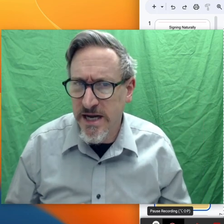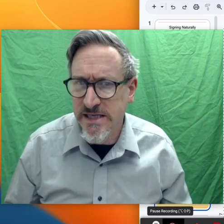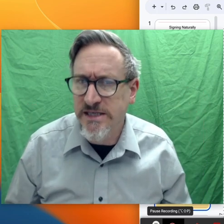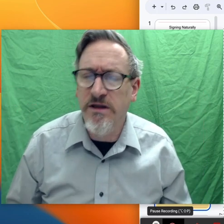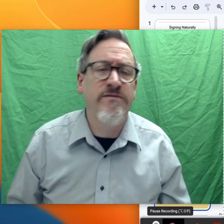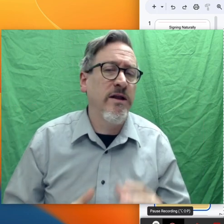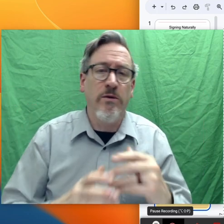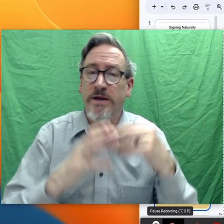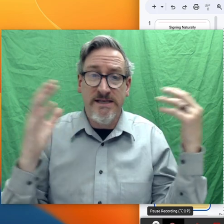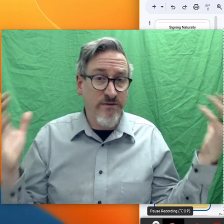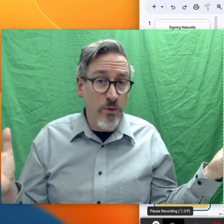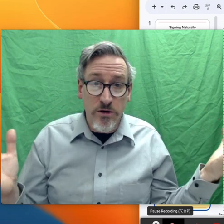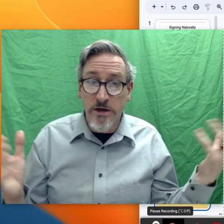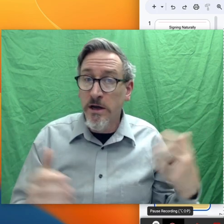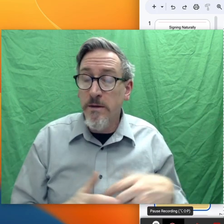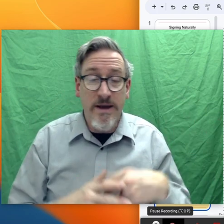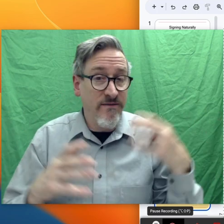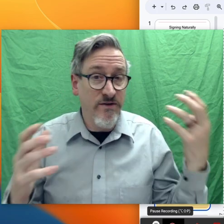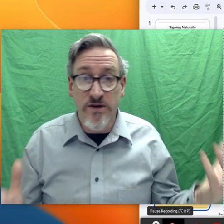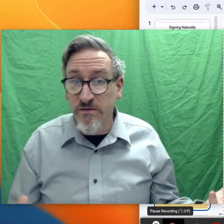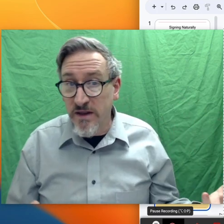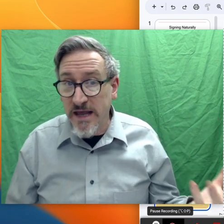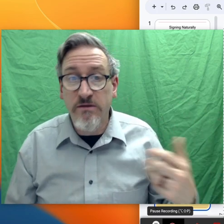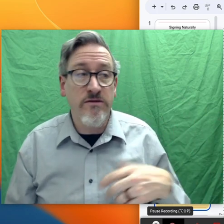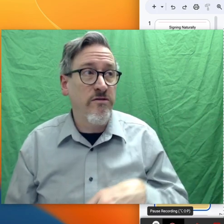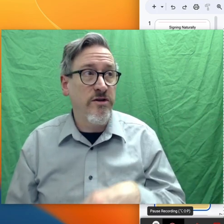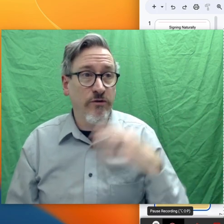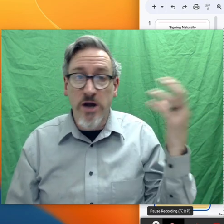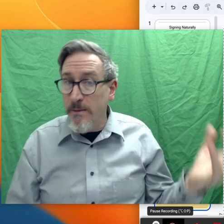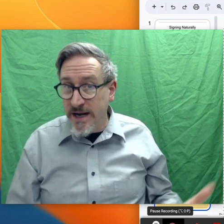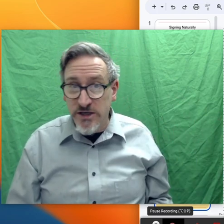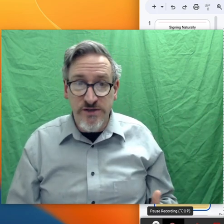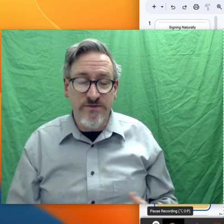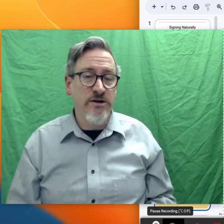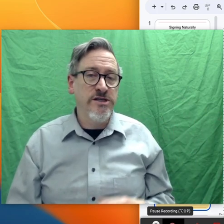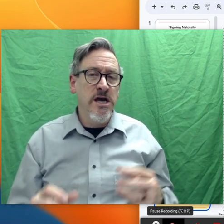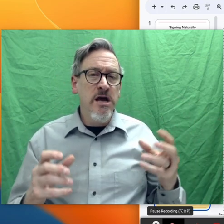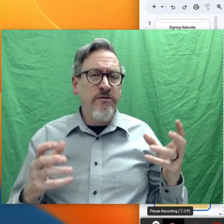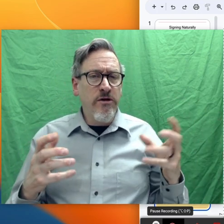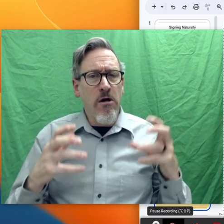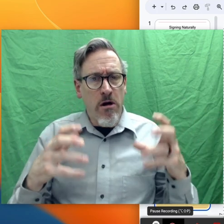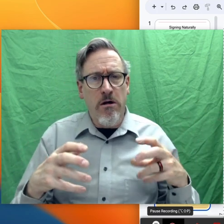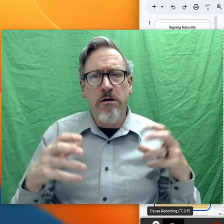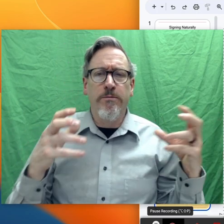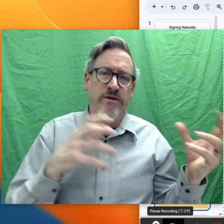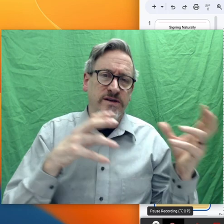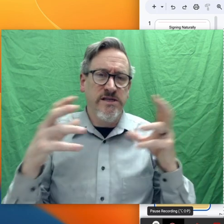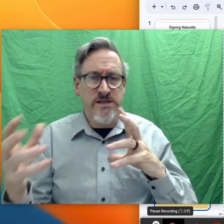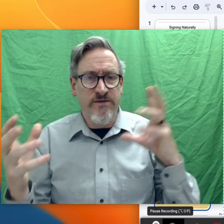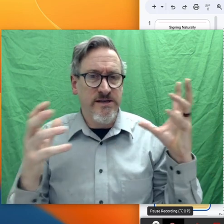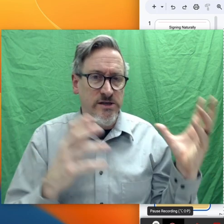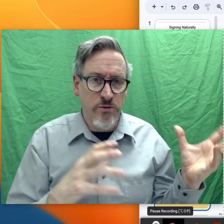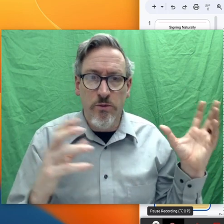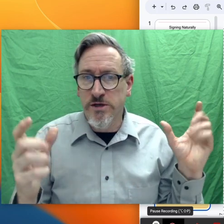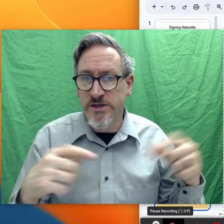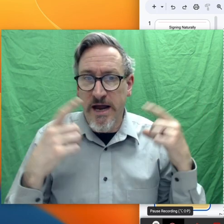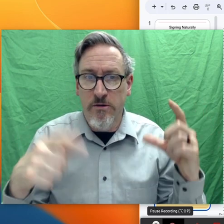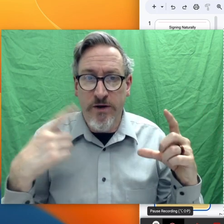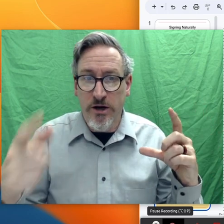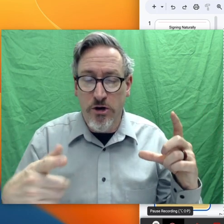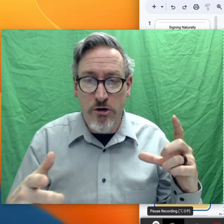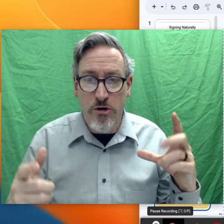that we necessarily follow because every word may have a different length, different combinations of letters. There are prefixes, suffixes, root